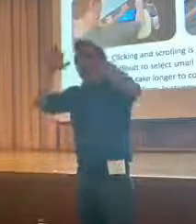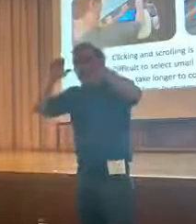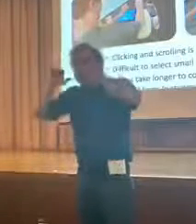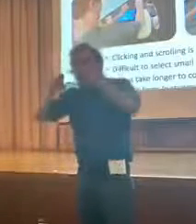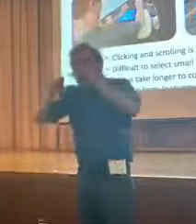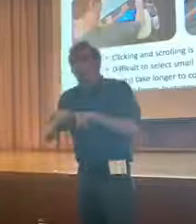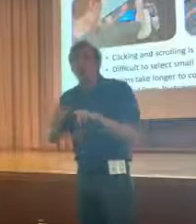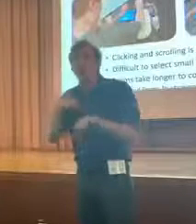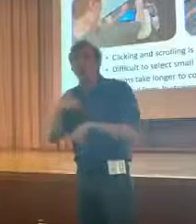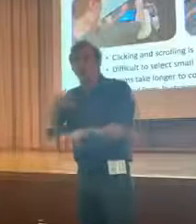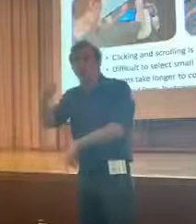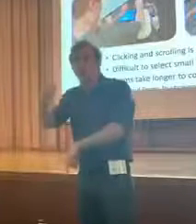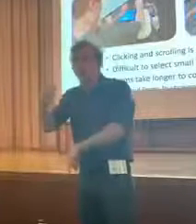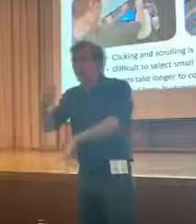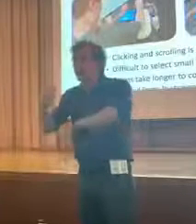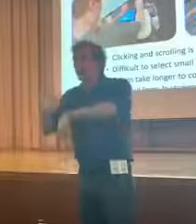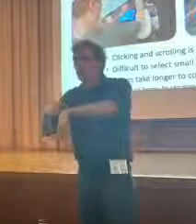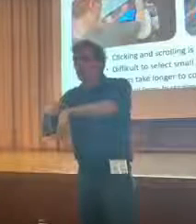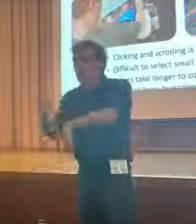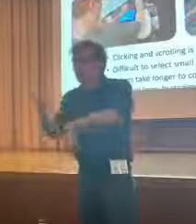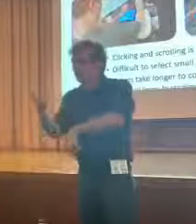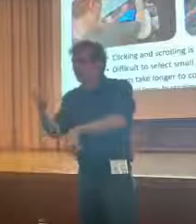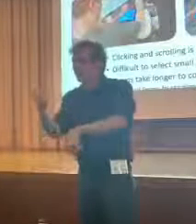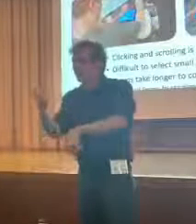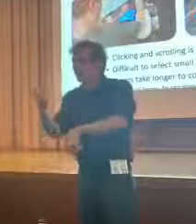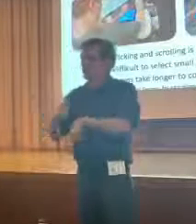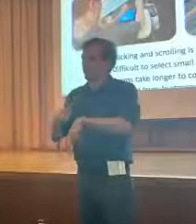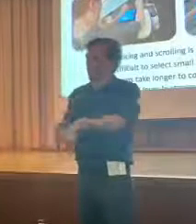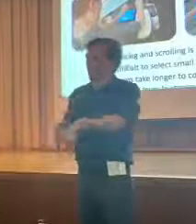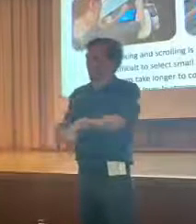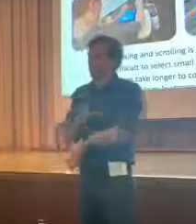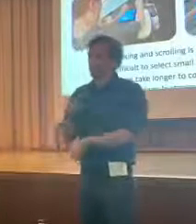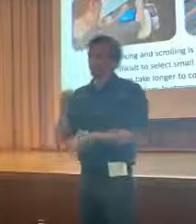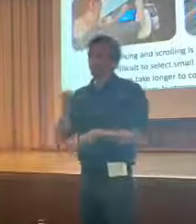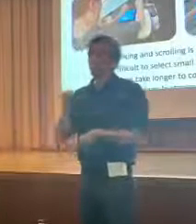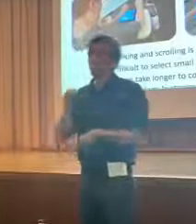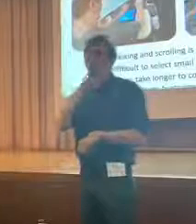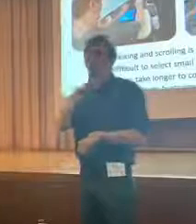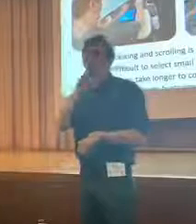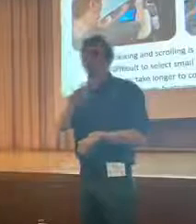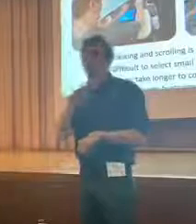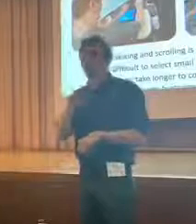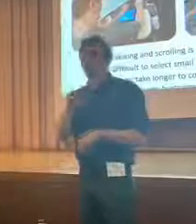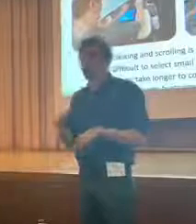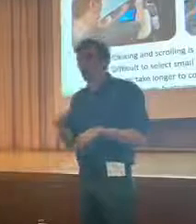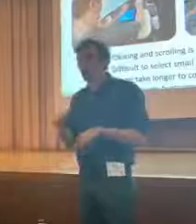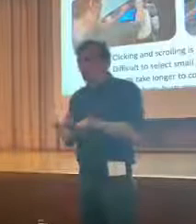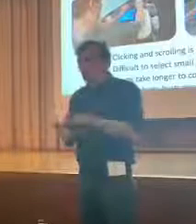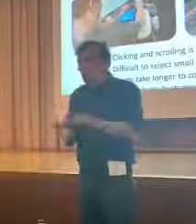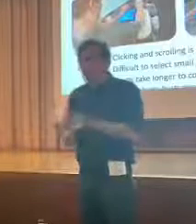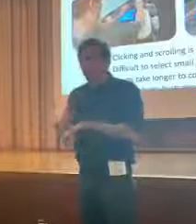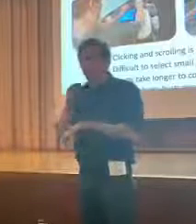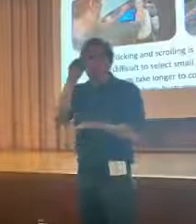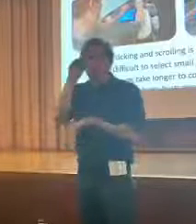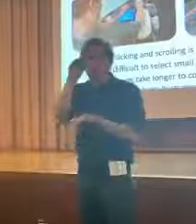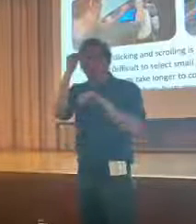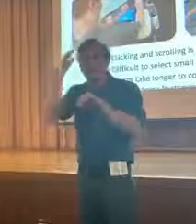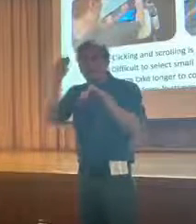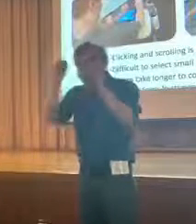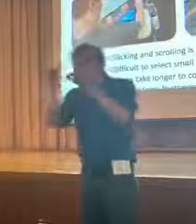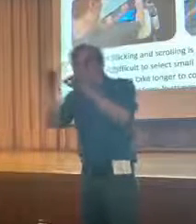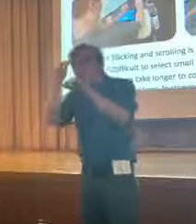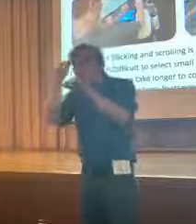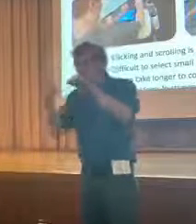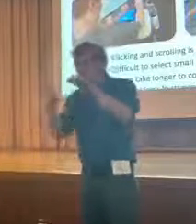reservation forms, they can be very, very frustrating. And for someone with limited fine motor skills, if you've completed